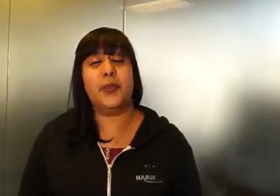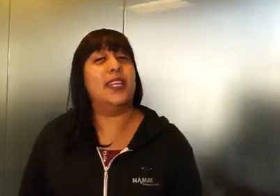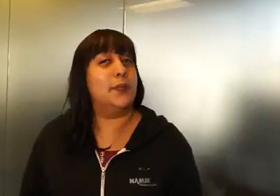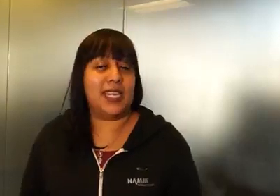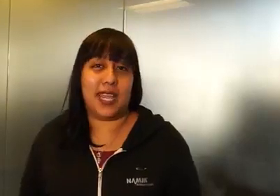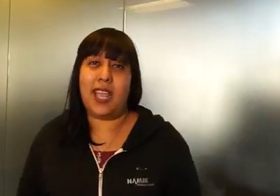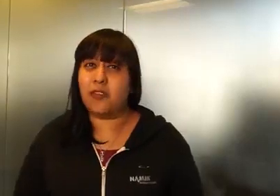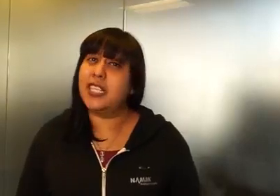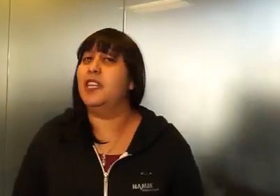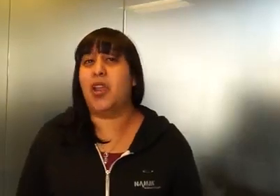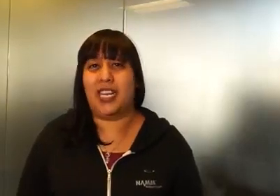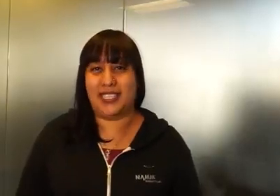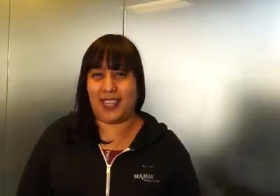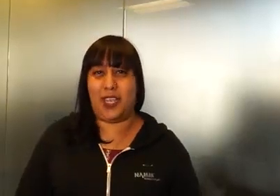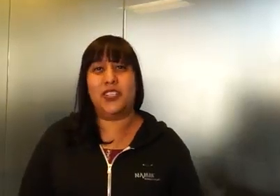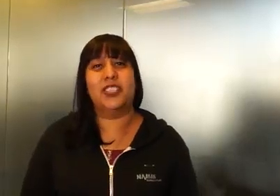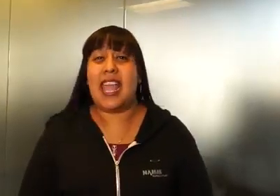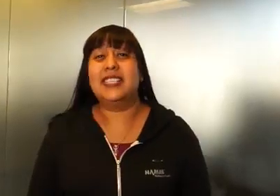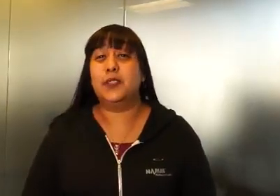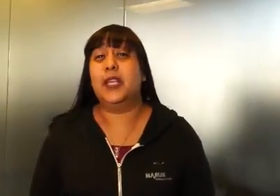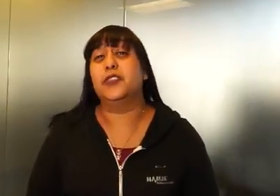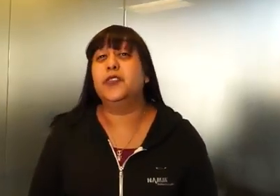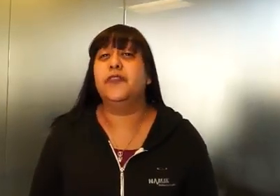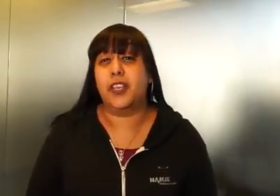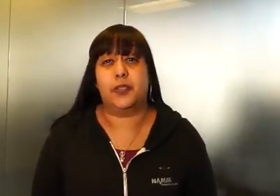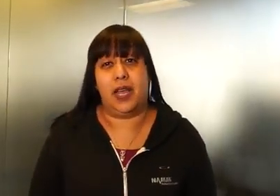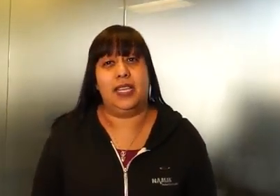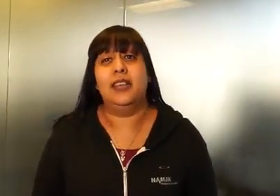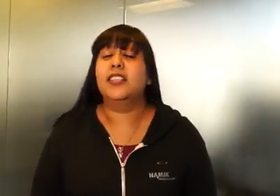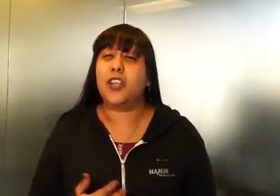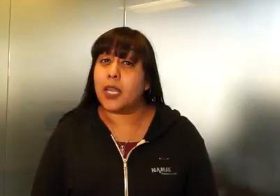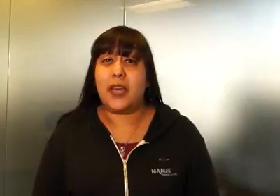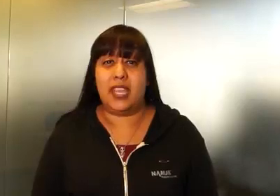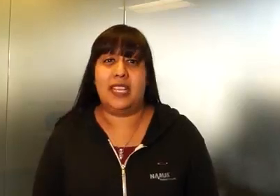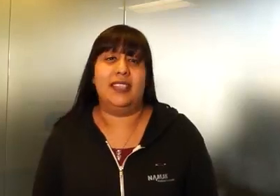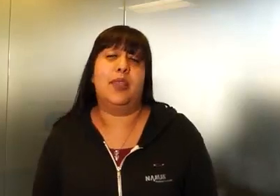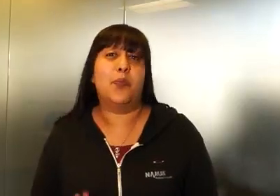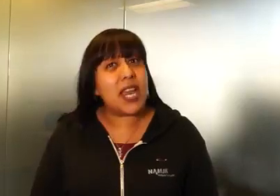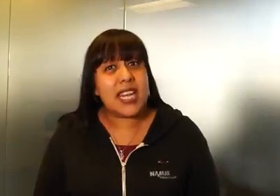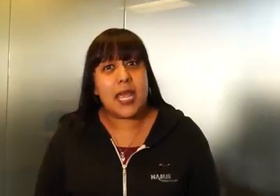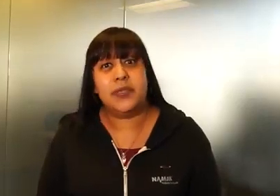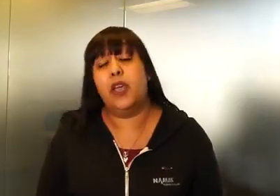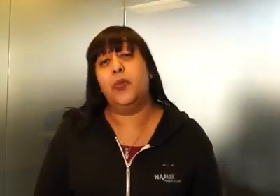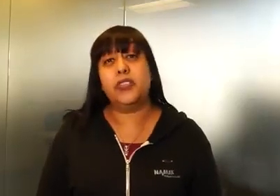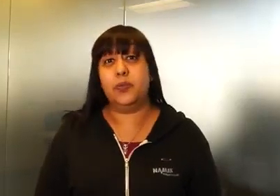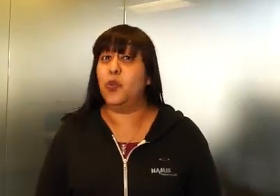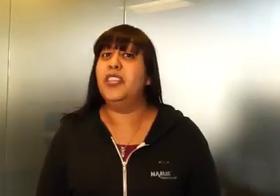Fingerspelling comes in handy every day in American Sign Language. ASL speakers use fingerspelling to talk about things like brand names, books, movies,